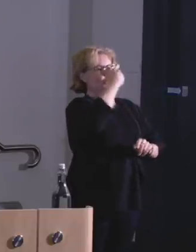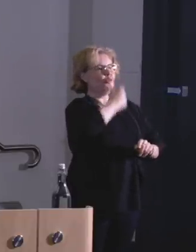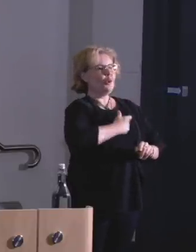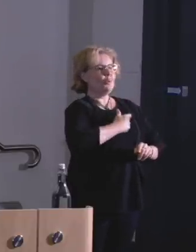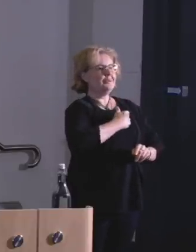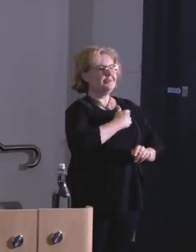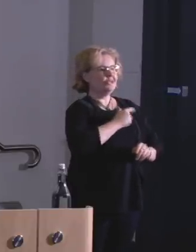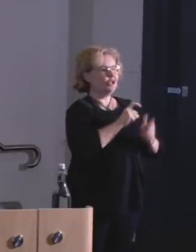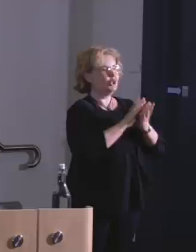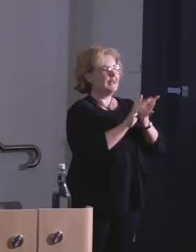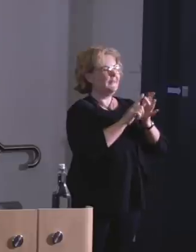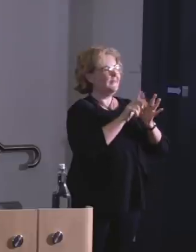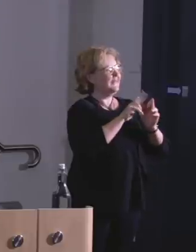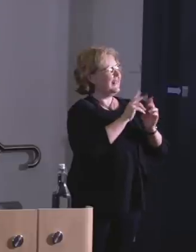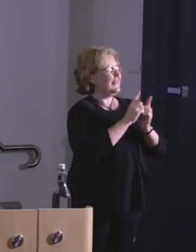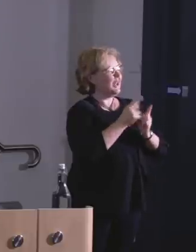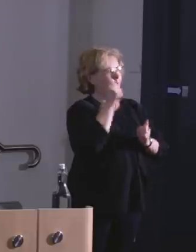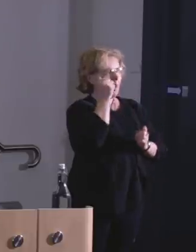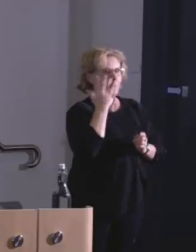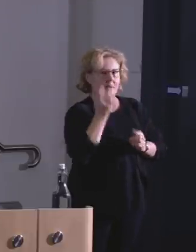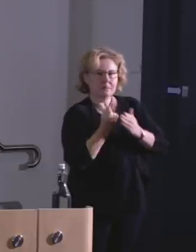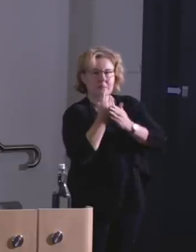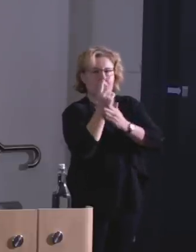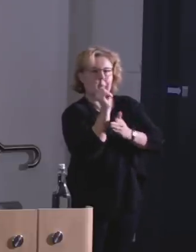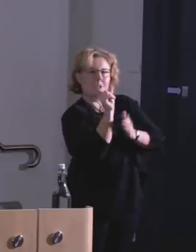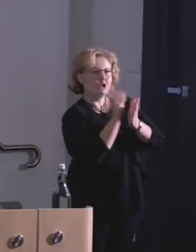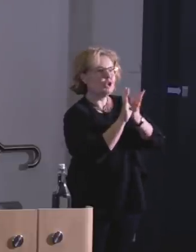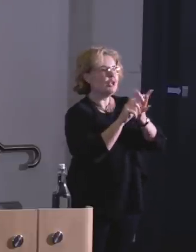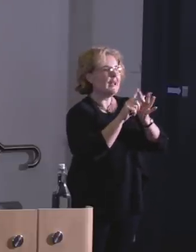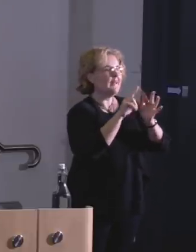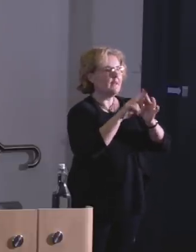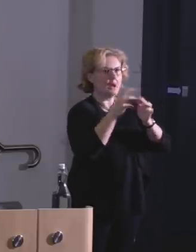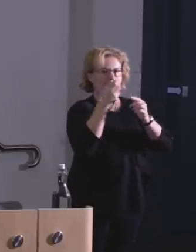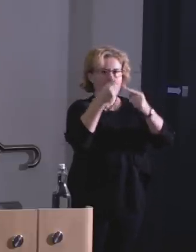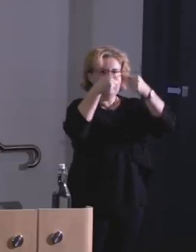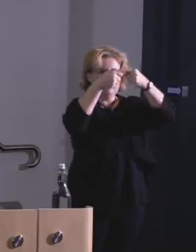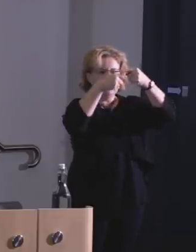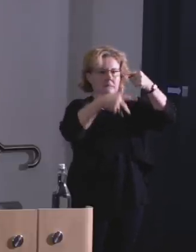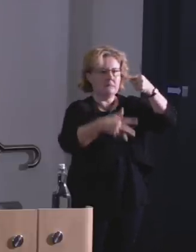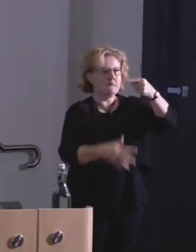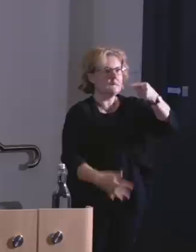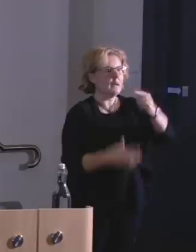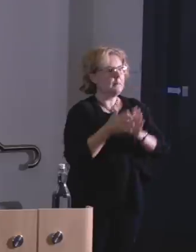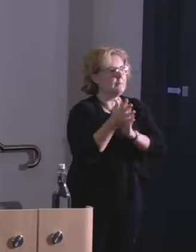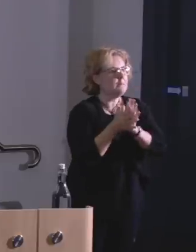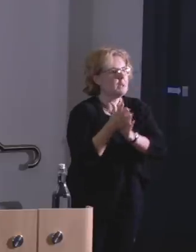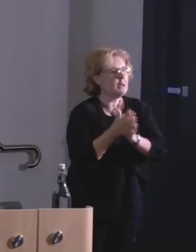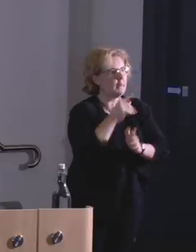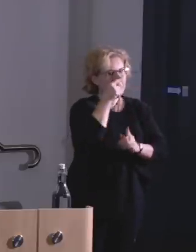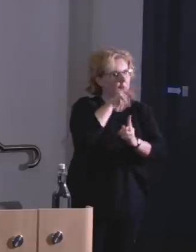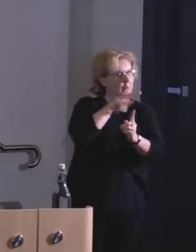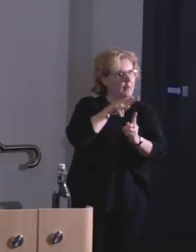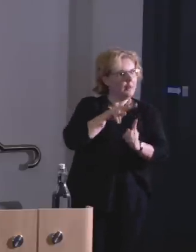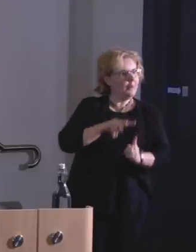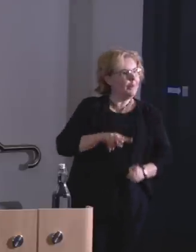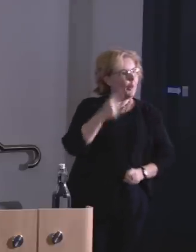when the word chief comes up, you know, it has connotations and conjures up thoughts. You know, they